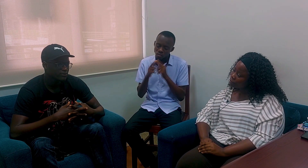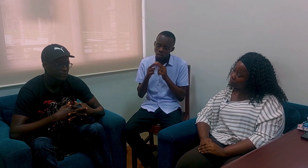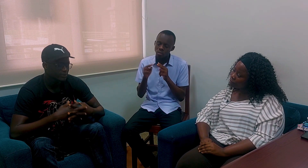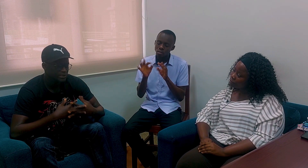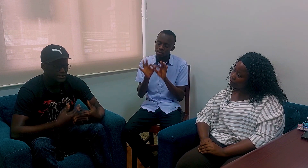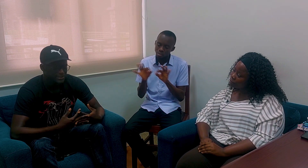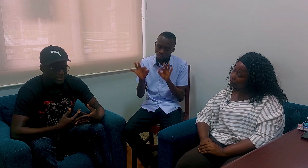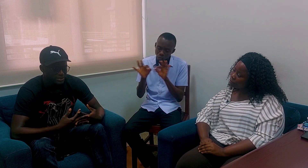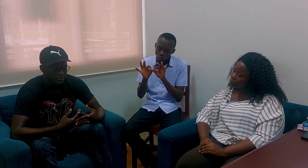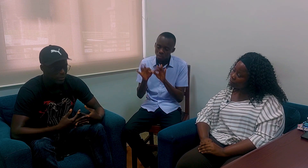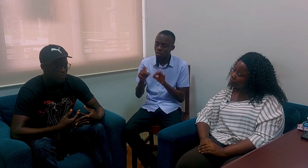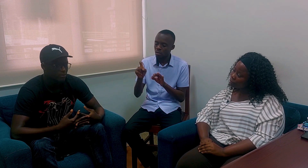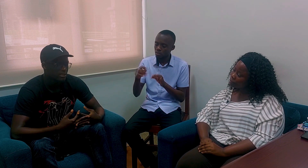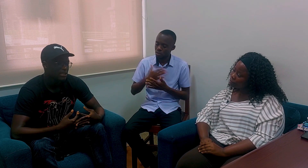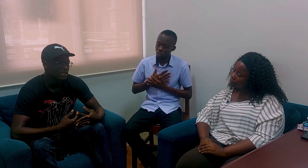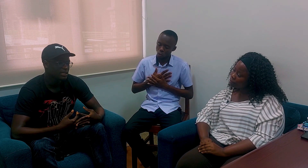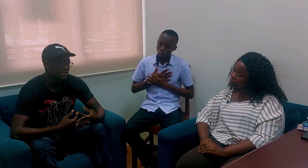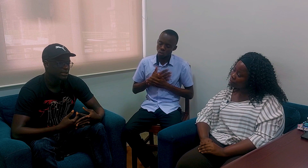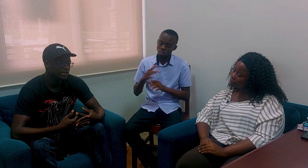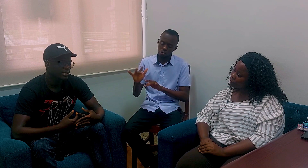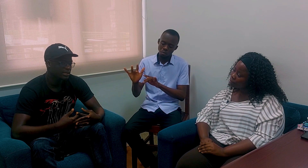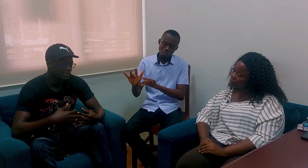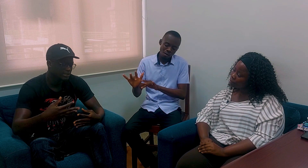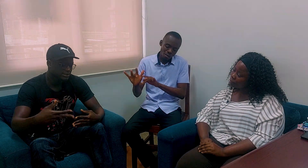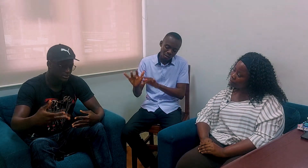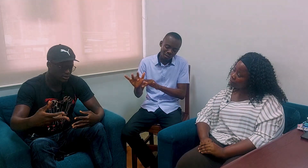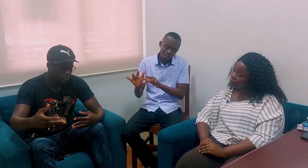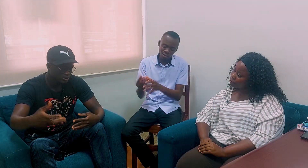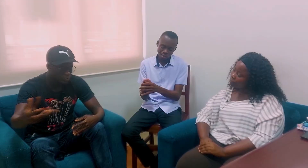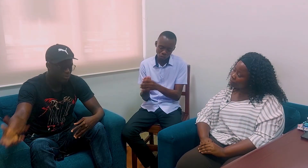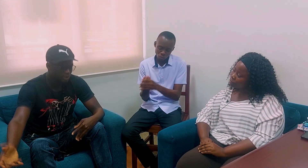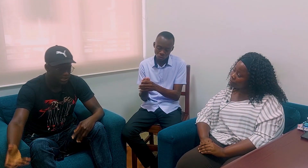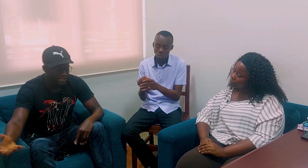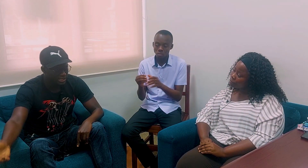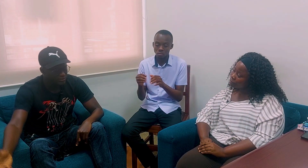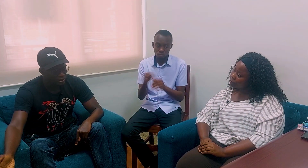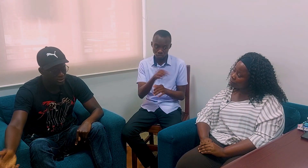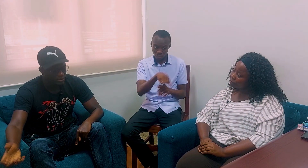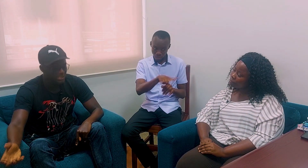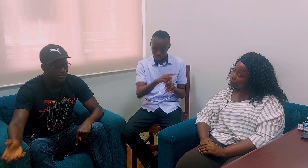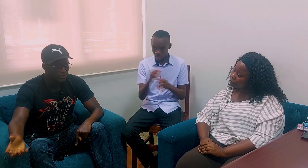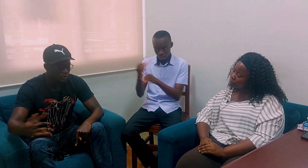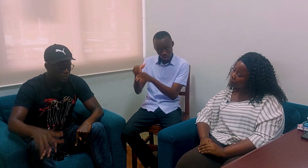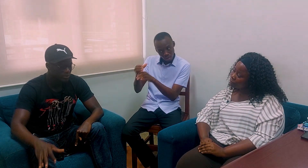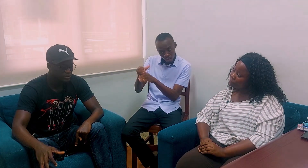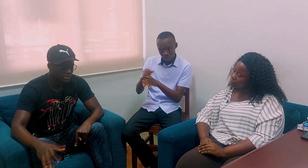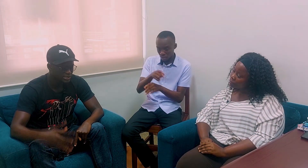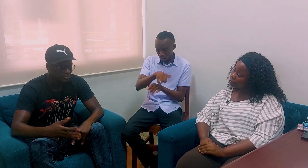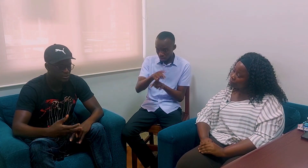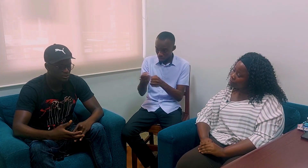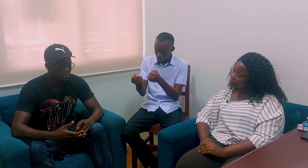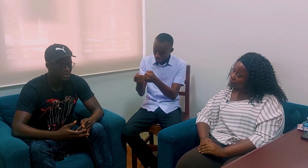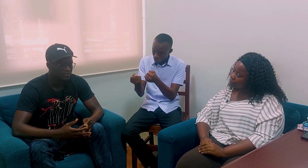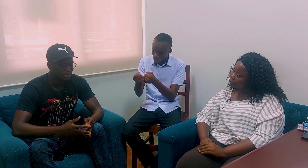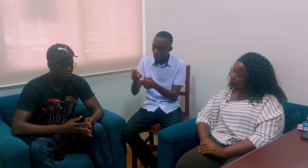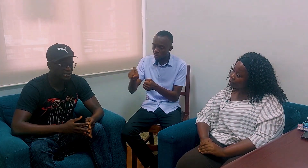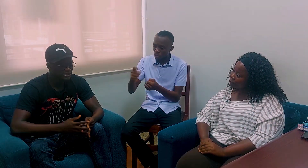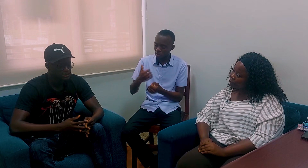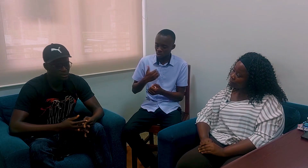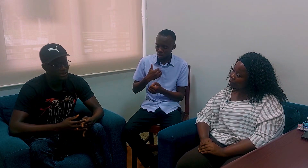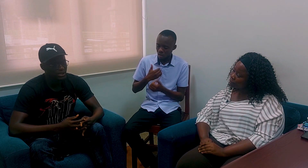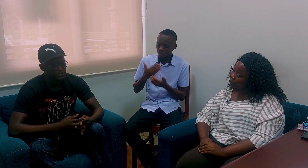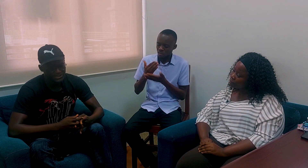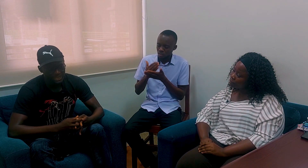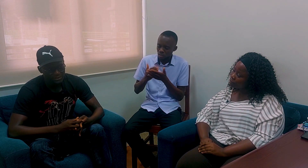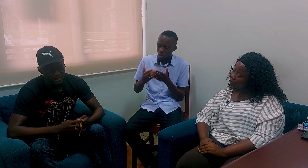of grace from your support, your caregiver, or the one giving you support. You need them to be able to